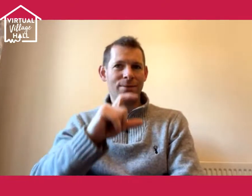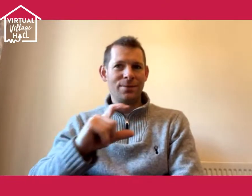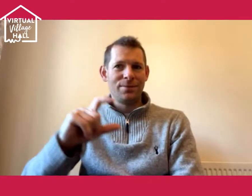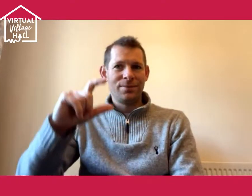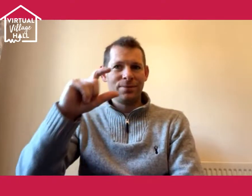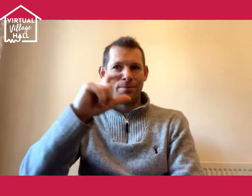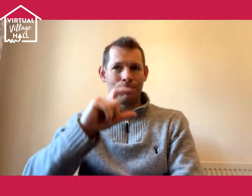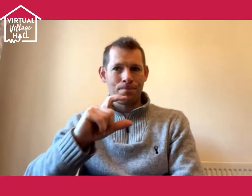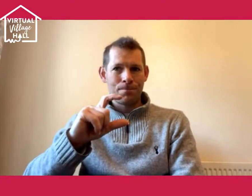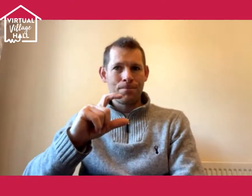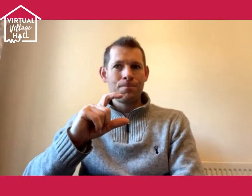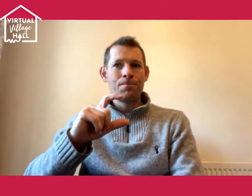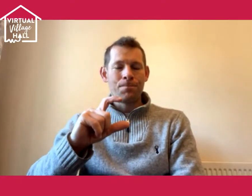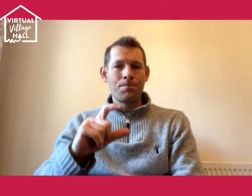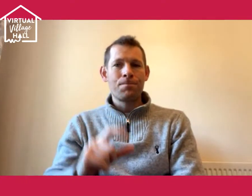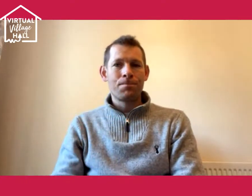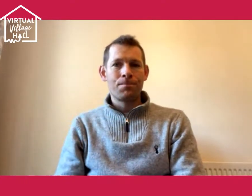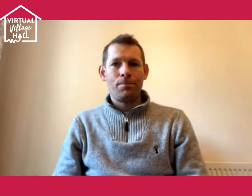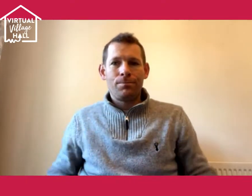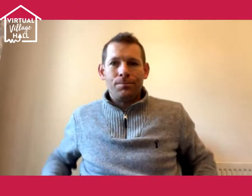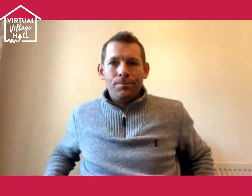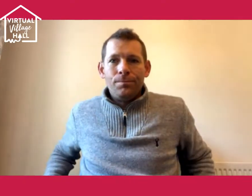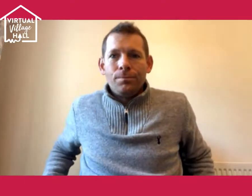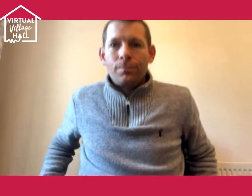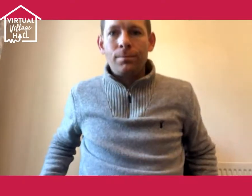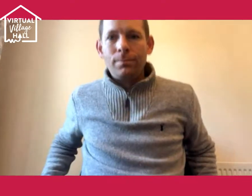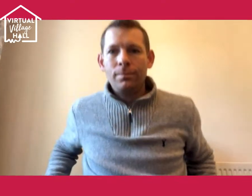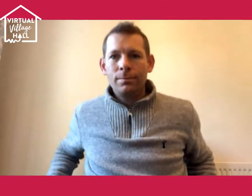Okay, so now let's focus on the colors.